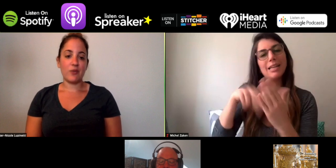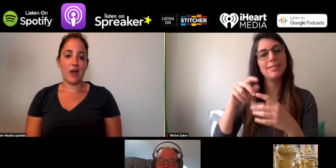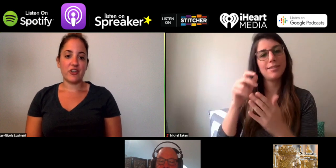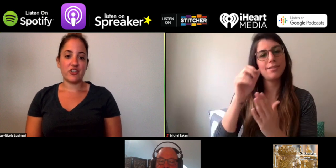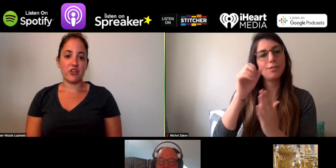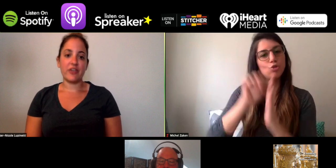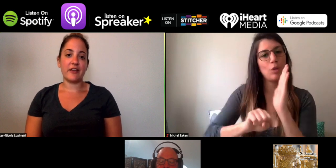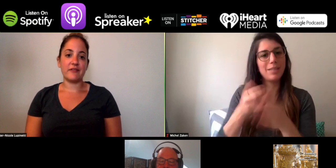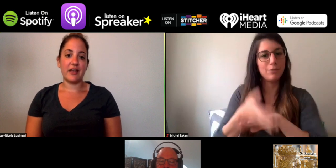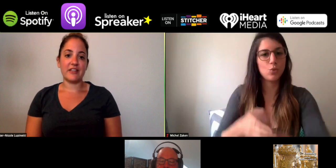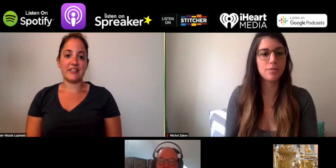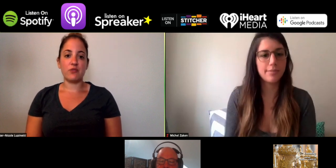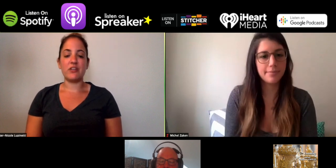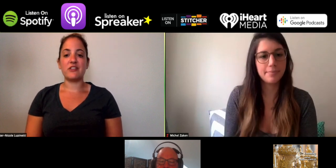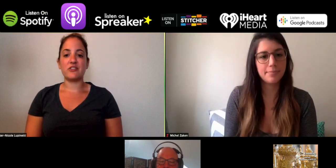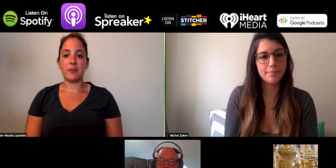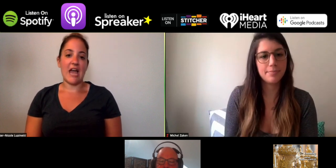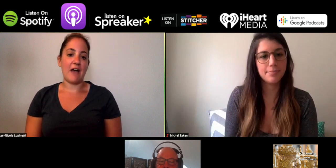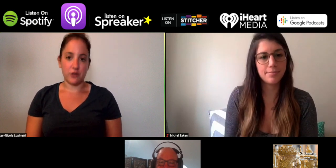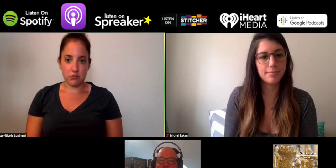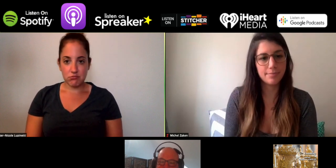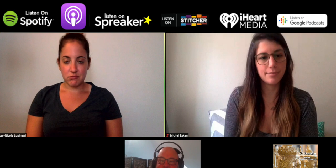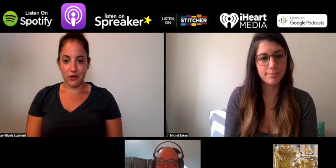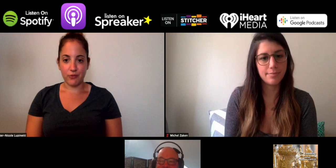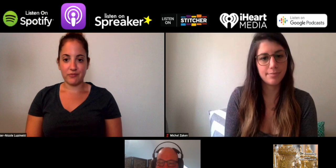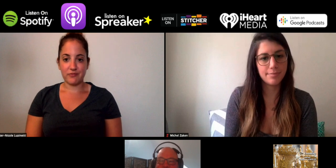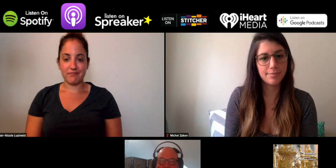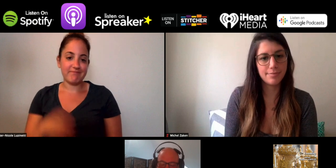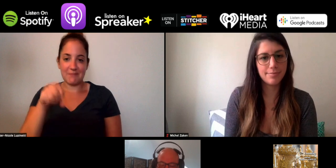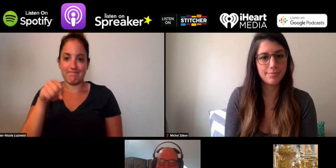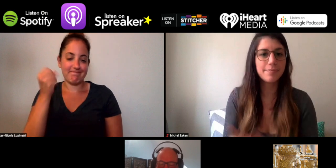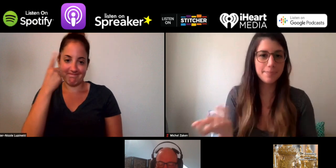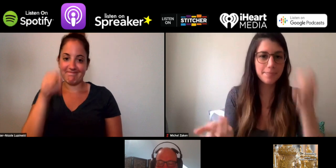they can watch or they can instead read the script after, you know?